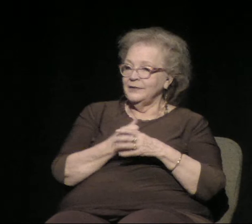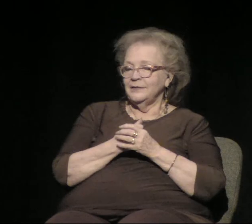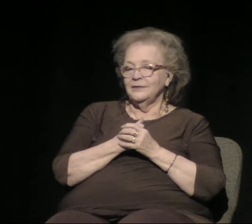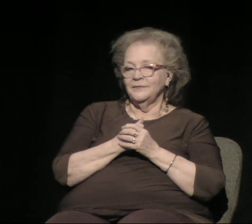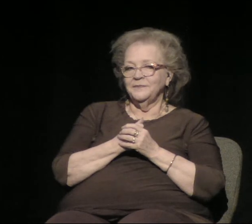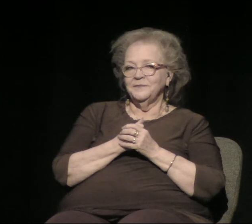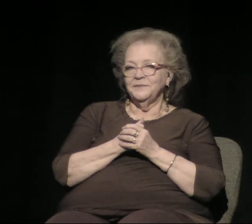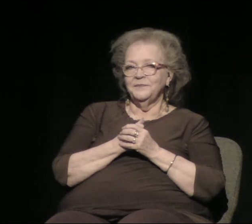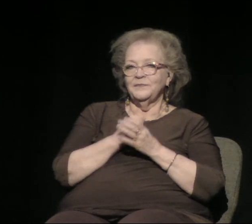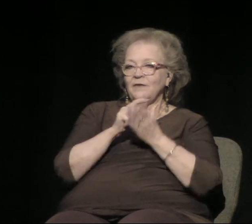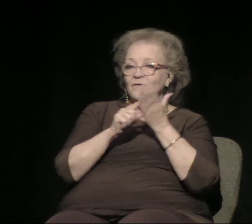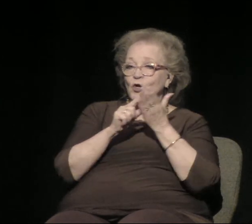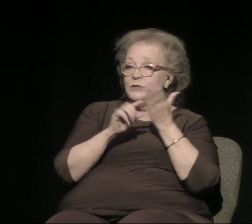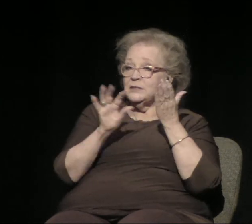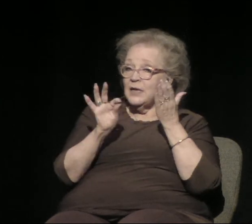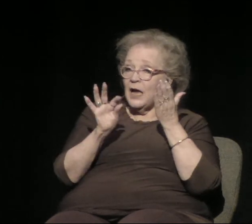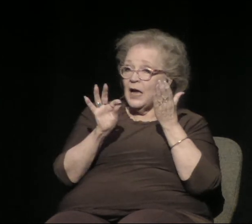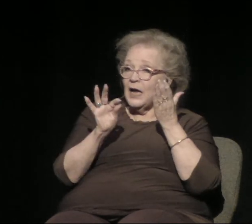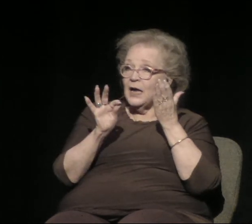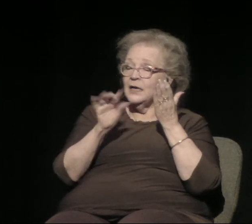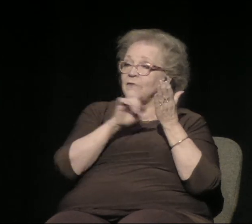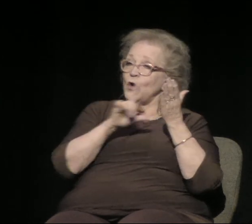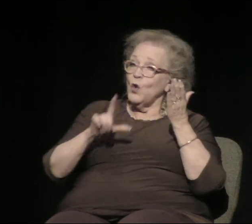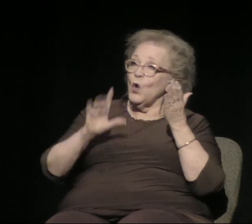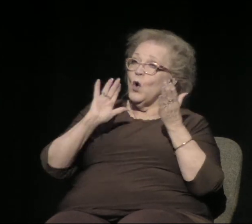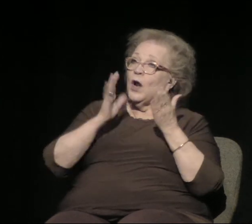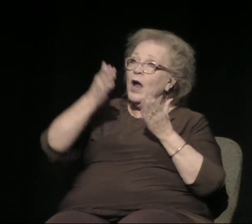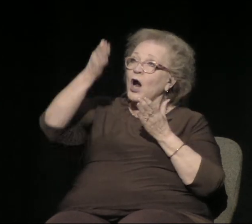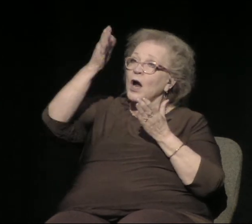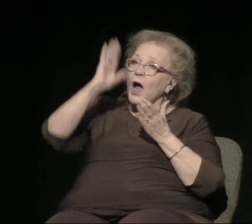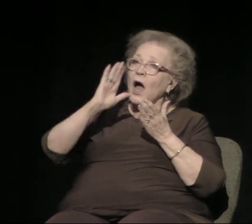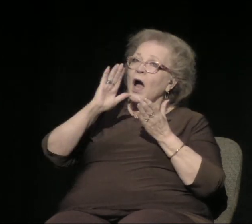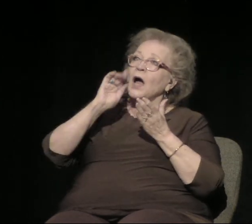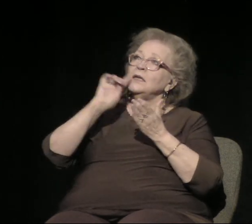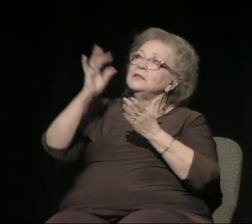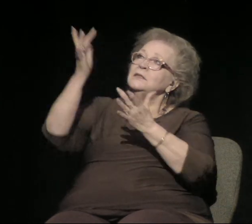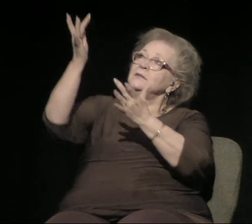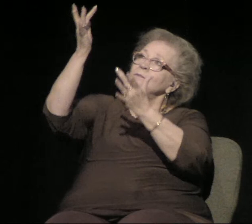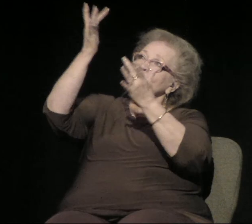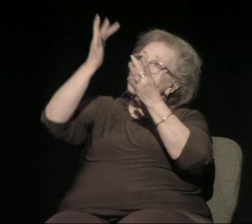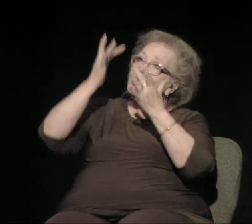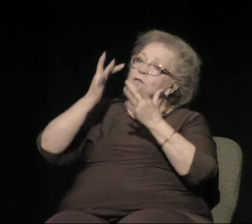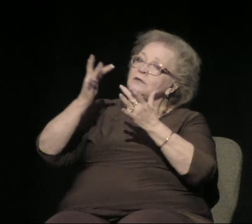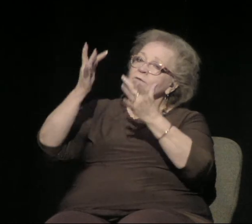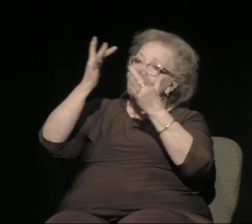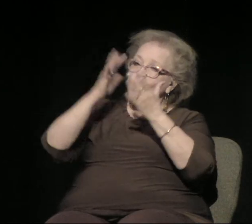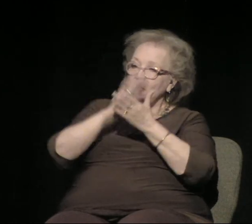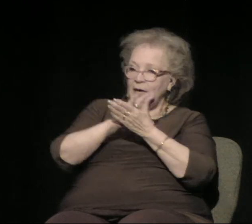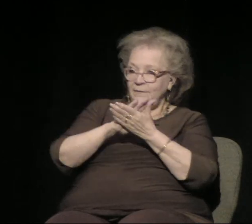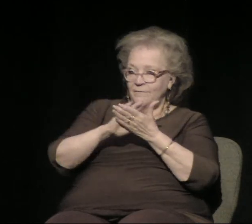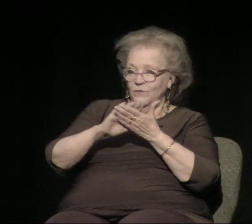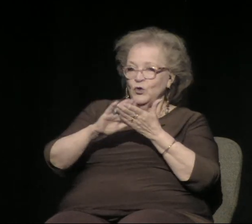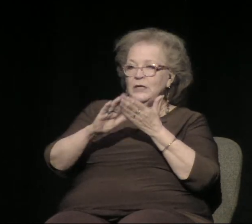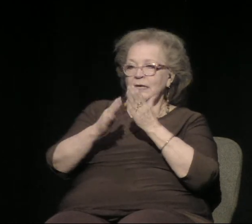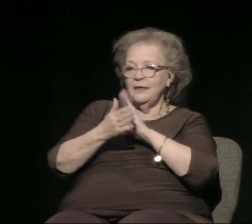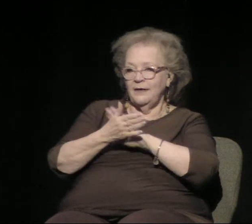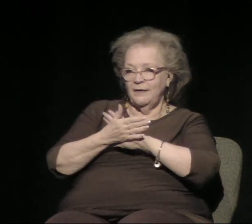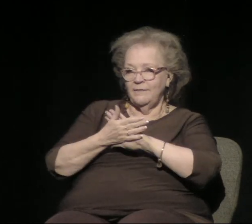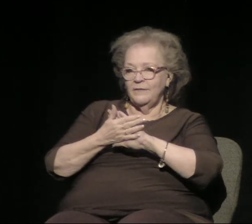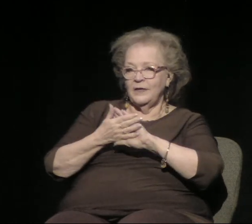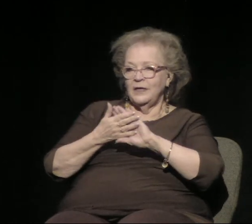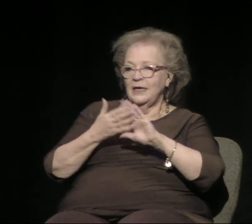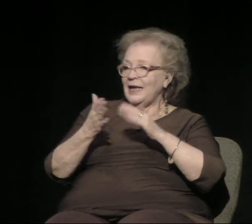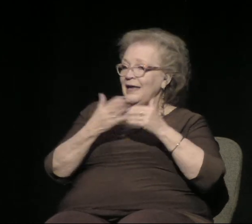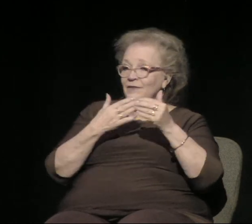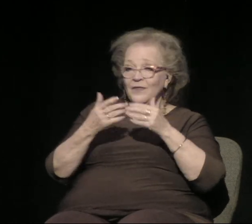Verse 9. The Lord our God is merciful and forgiving. That forgiving, that's the profession. Even though we have rebelled against